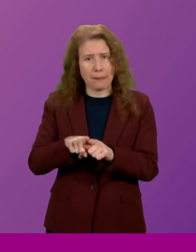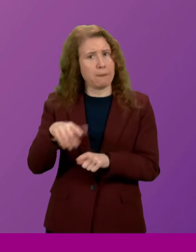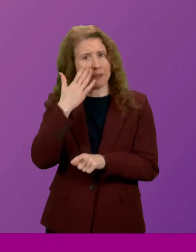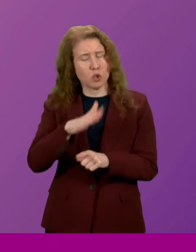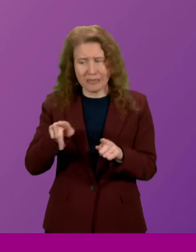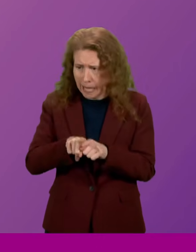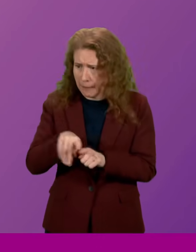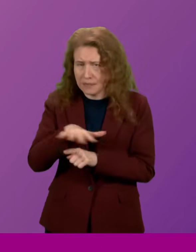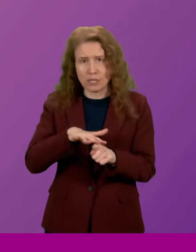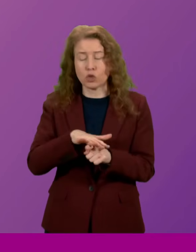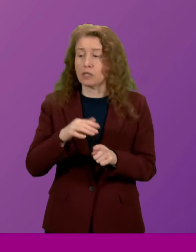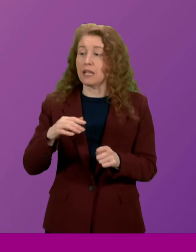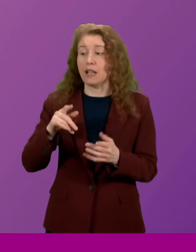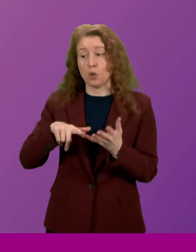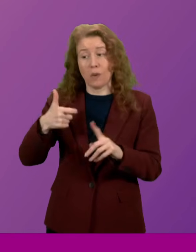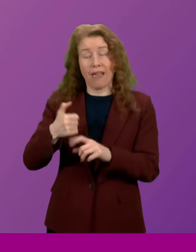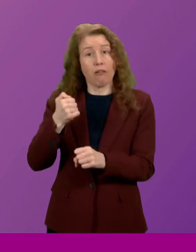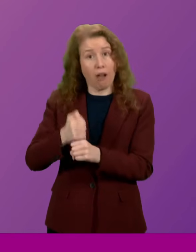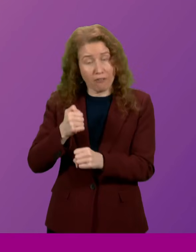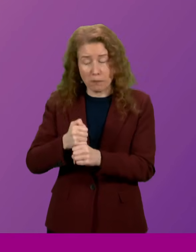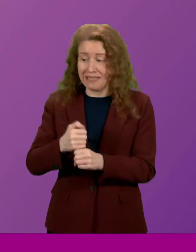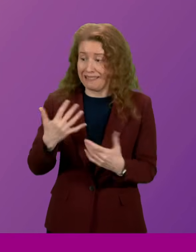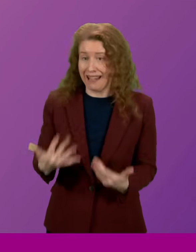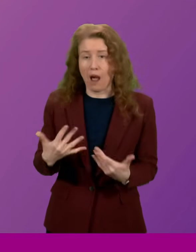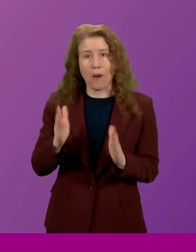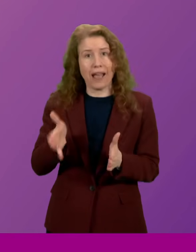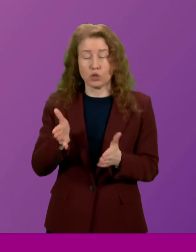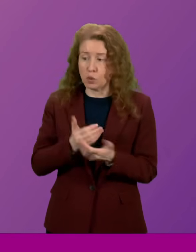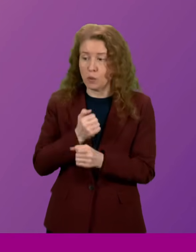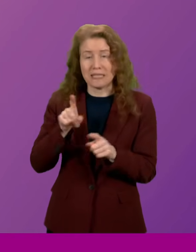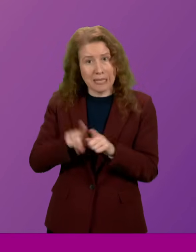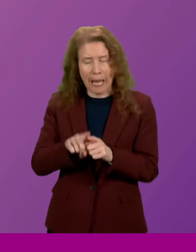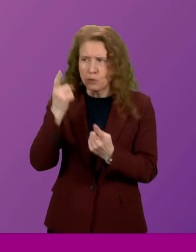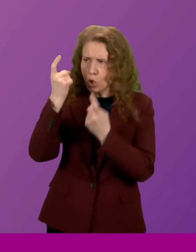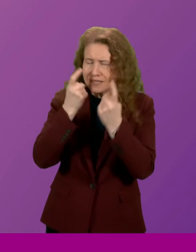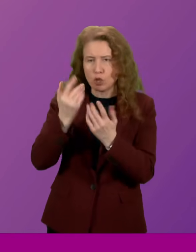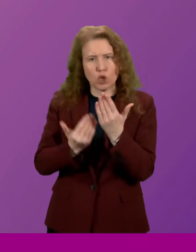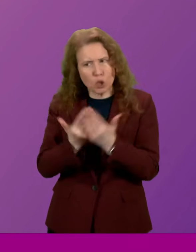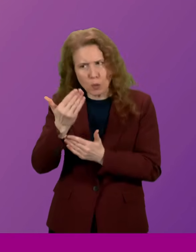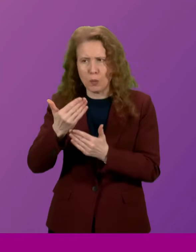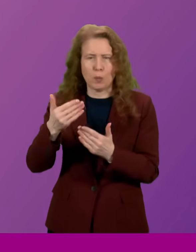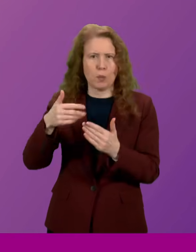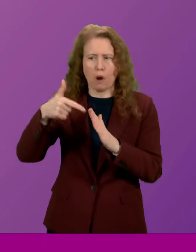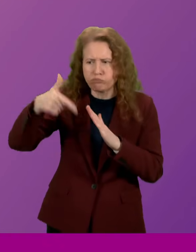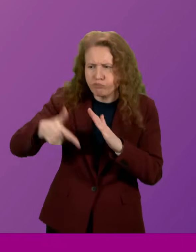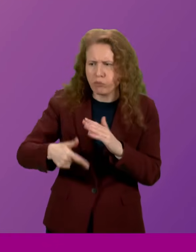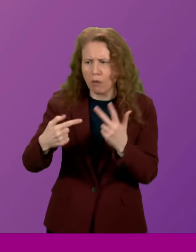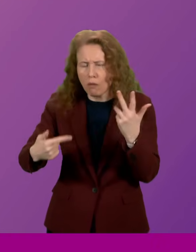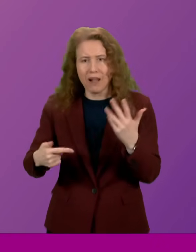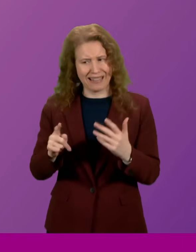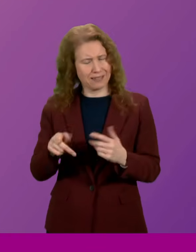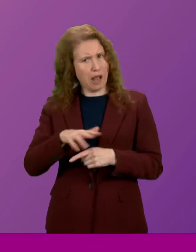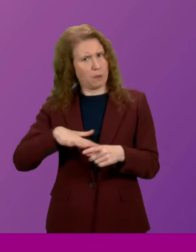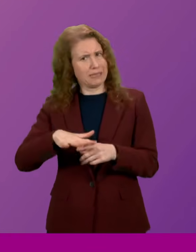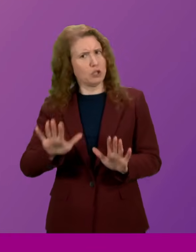and the necessity which the United Kingdom Government is now having to do to consider developments in that context. So that is the position